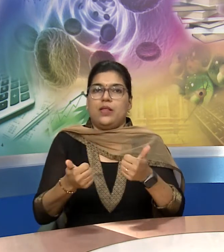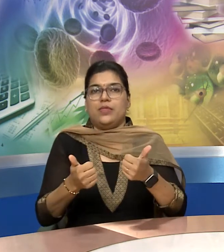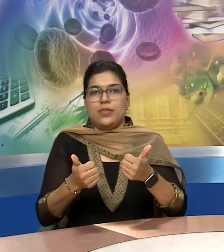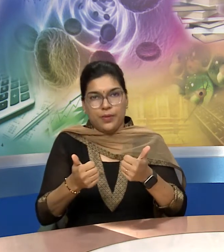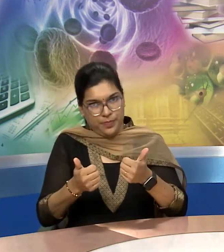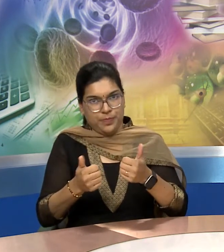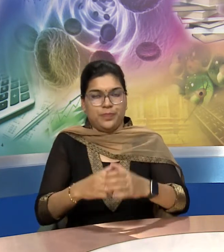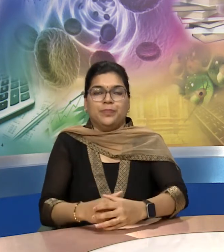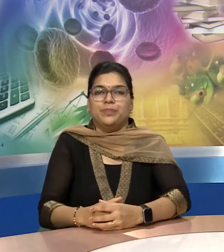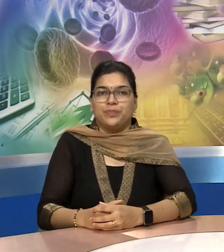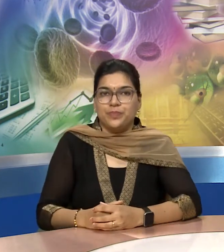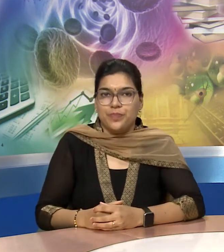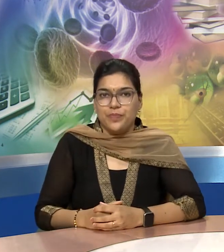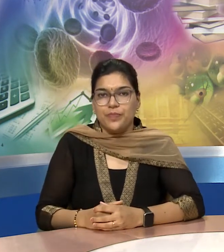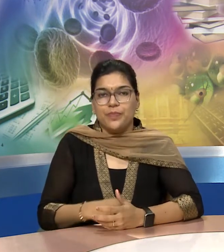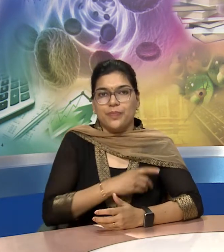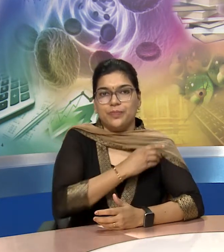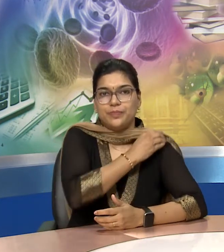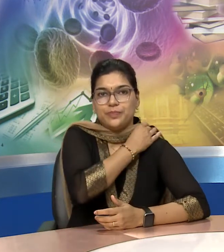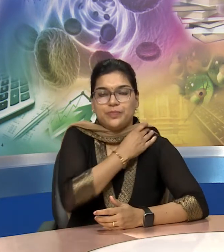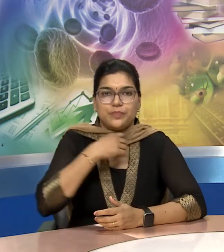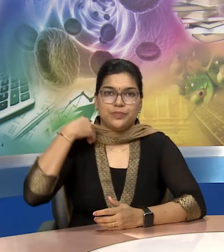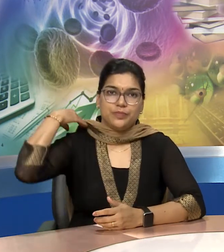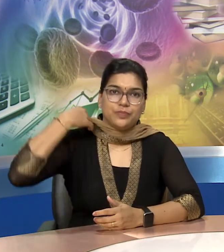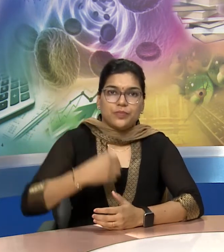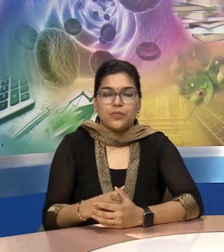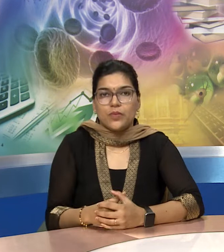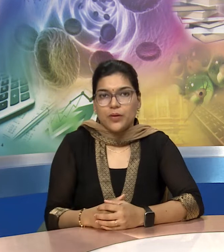socialize, and they can do research and carry many more functions.